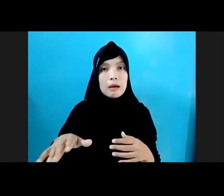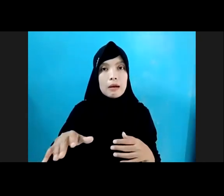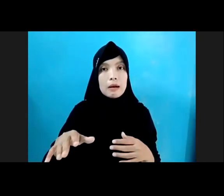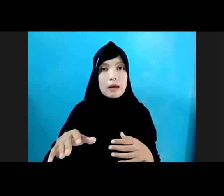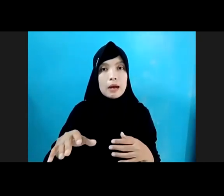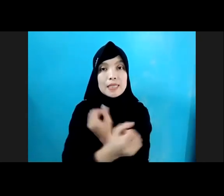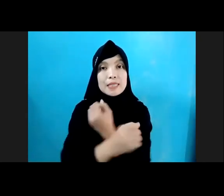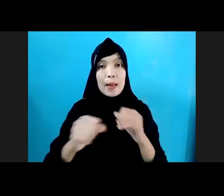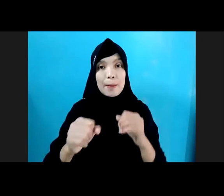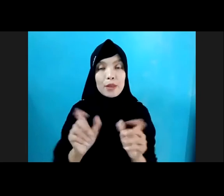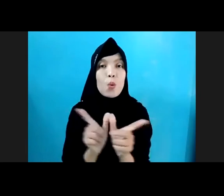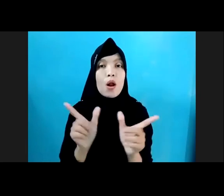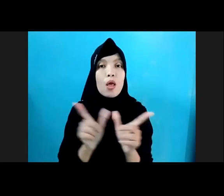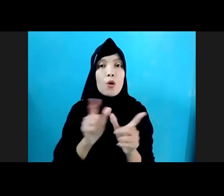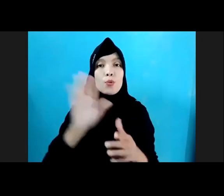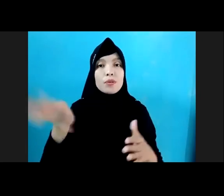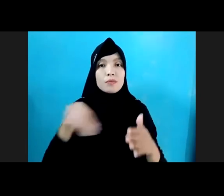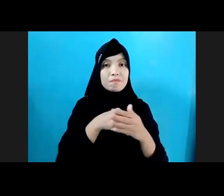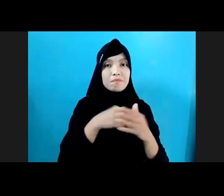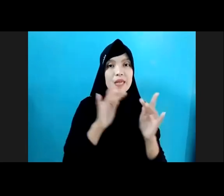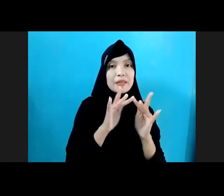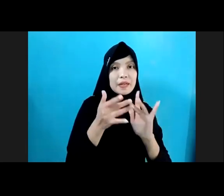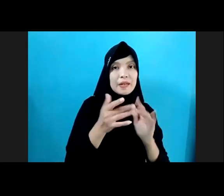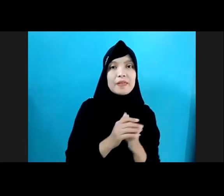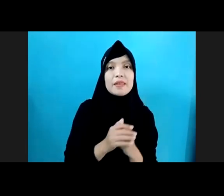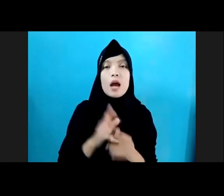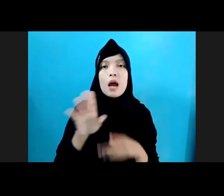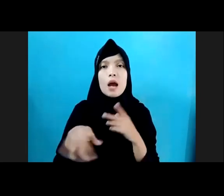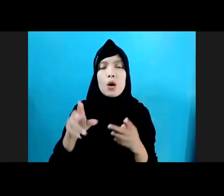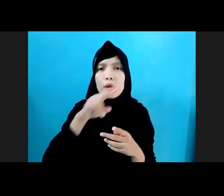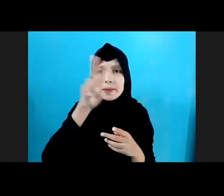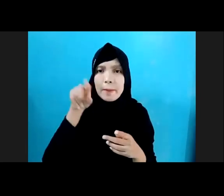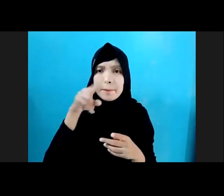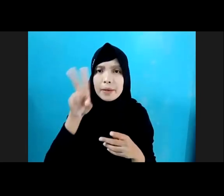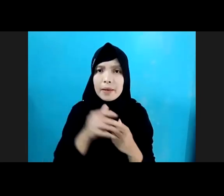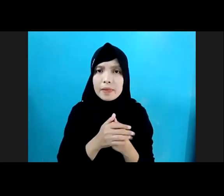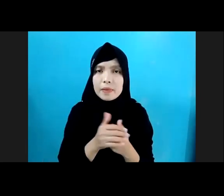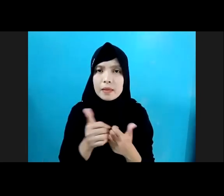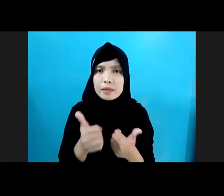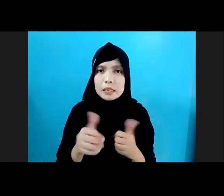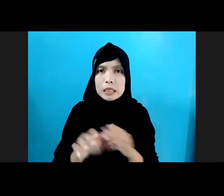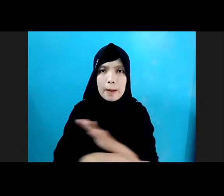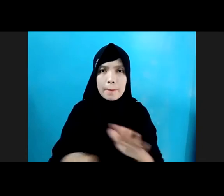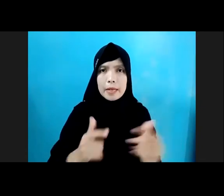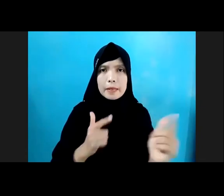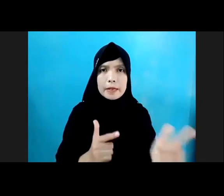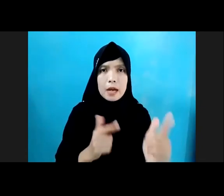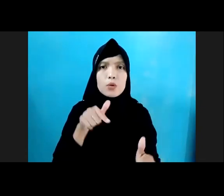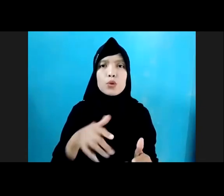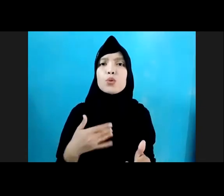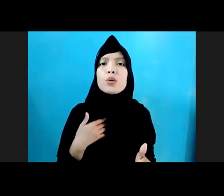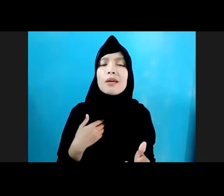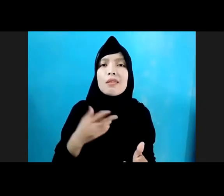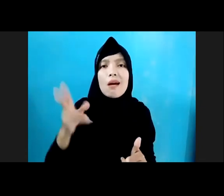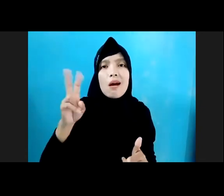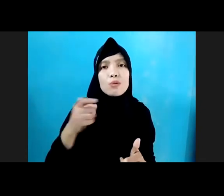Do You Do About It And What They Do Is Very Different To What Many Of The Programs Designed To Help Them Are Designed